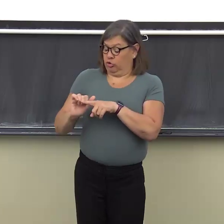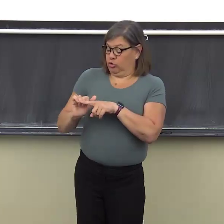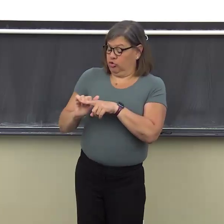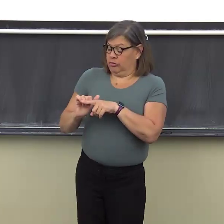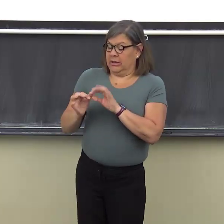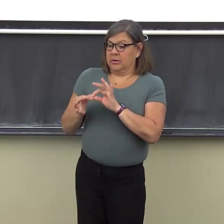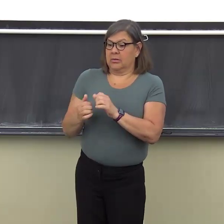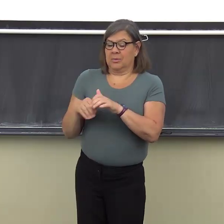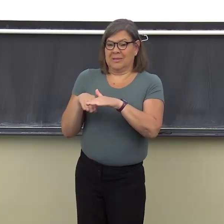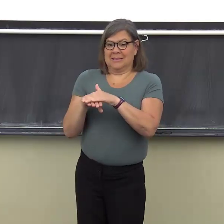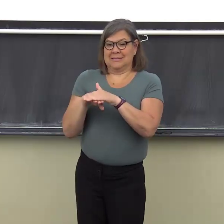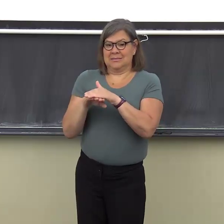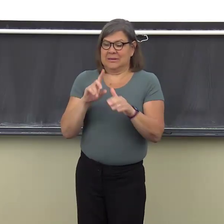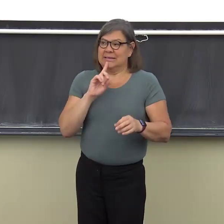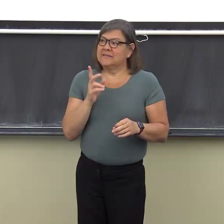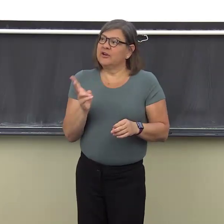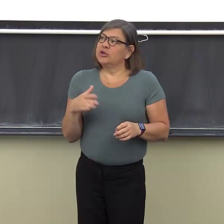around accessibility is very